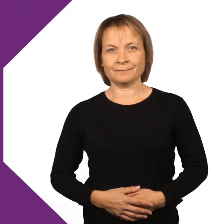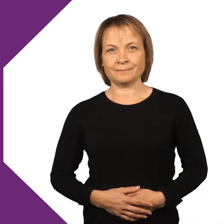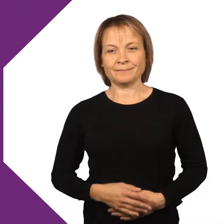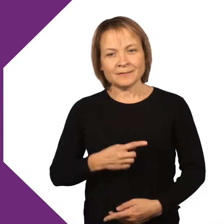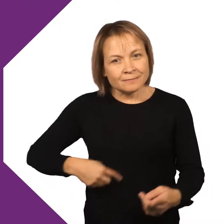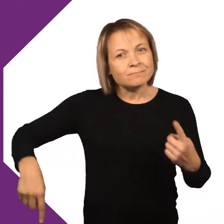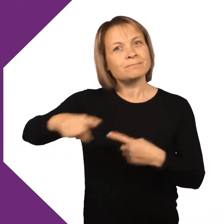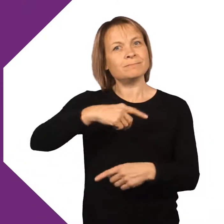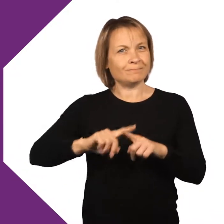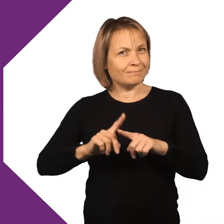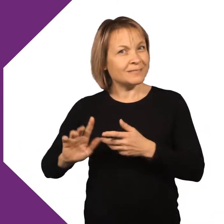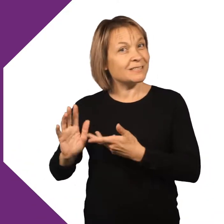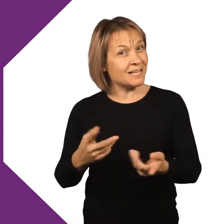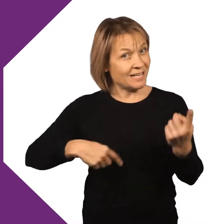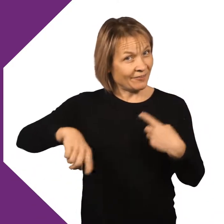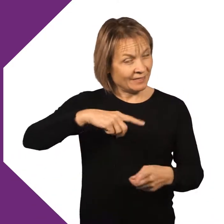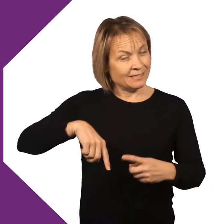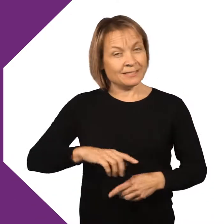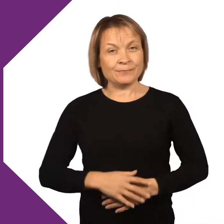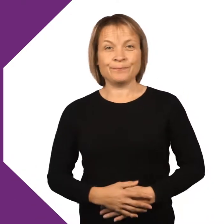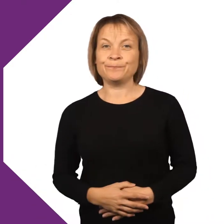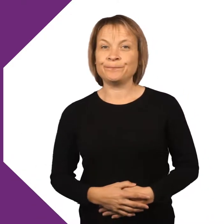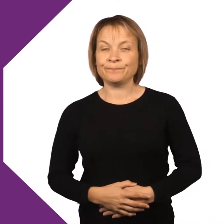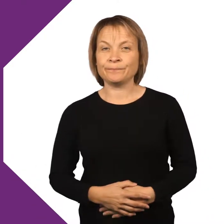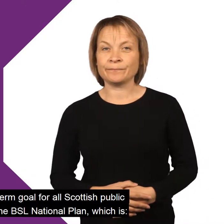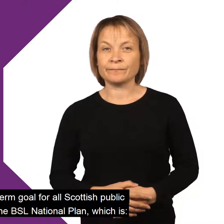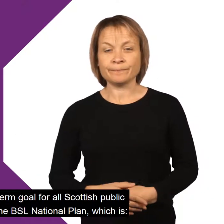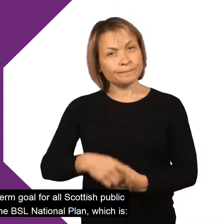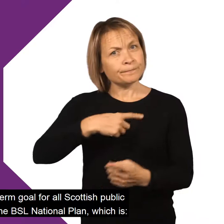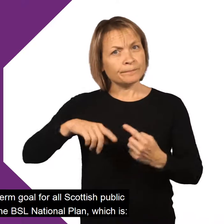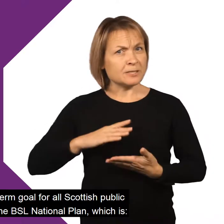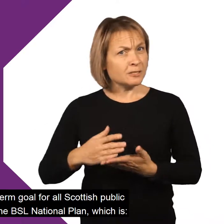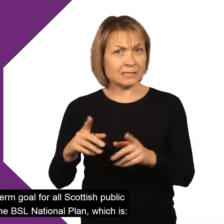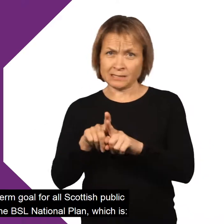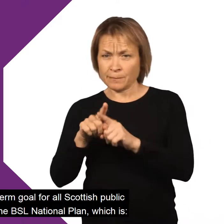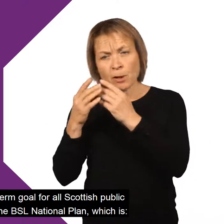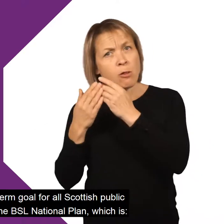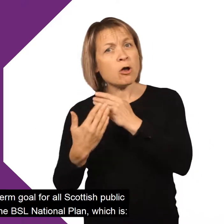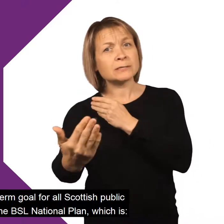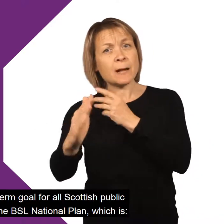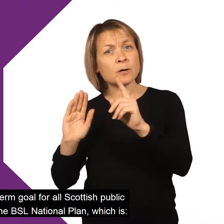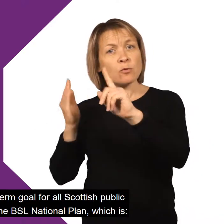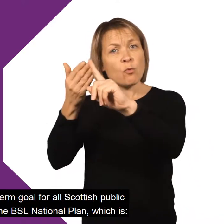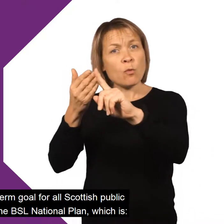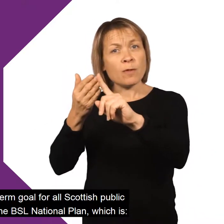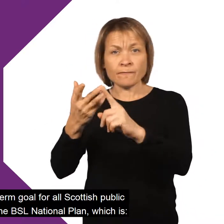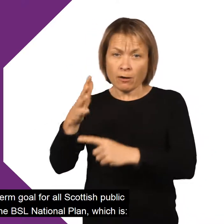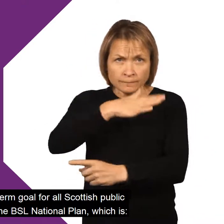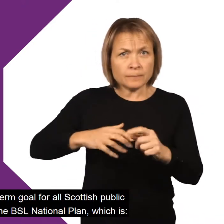Across all our services Across share the long term goal for all Scottish